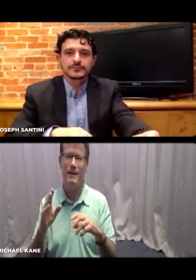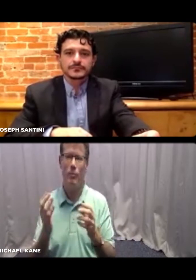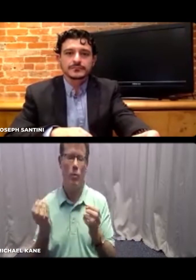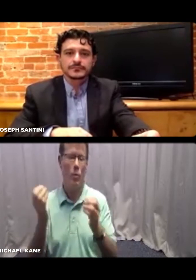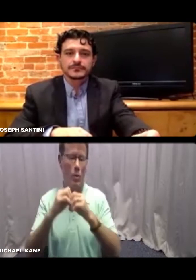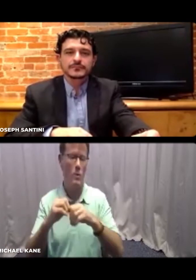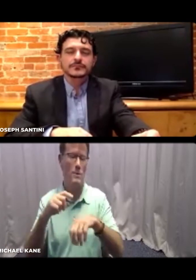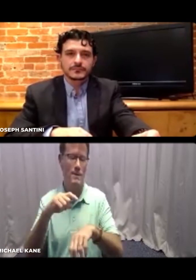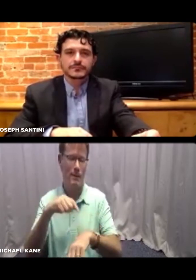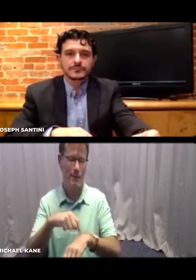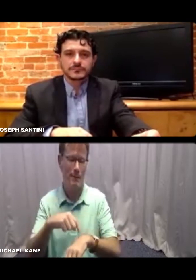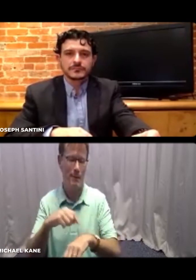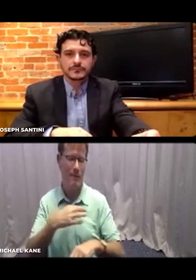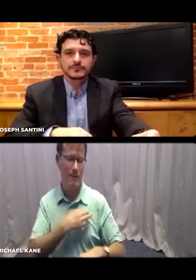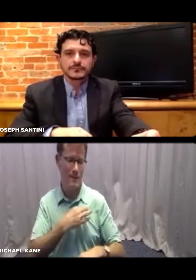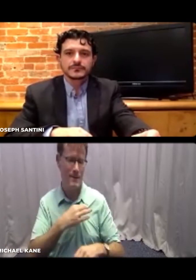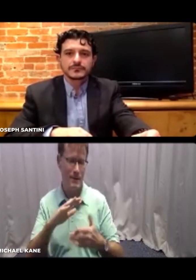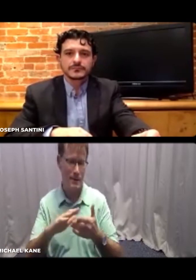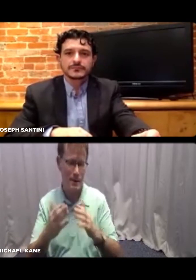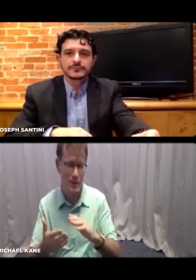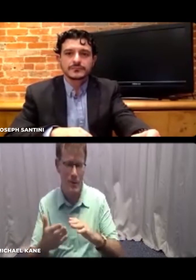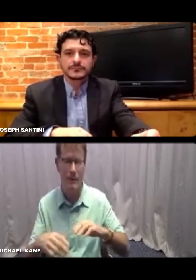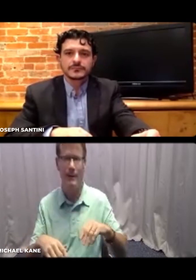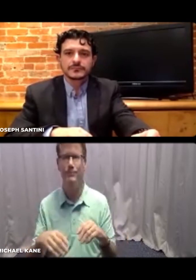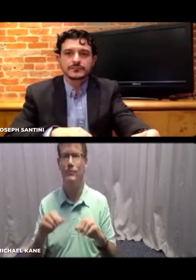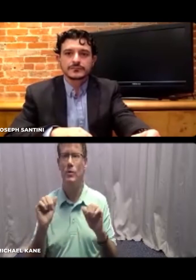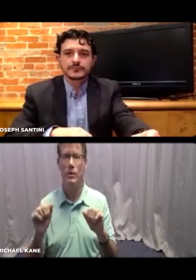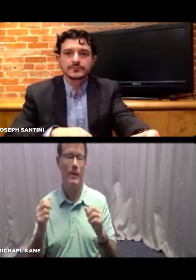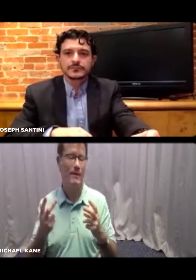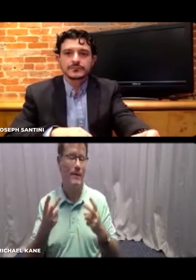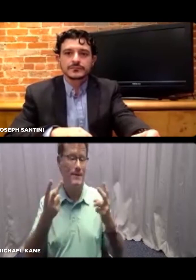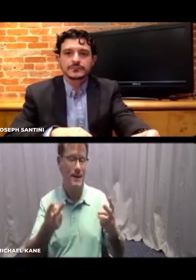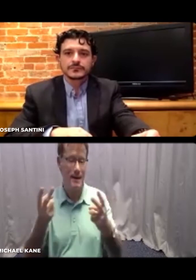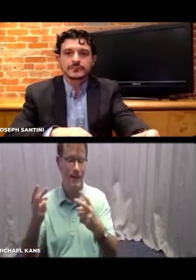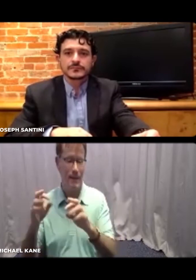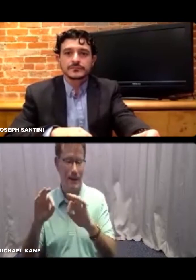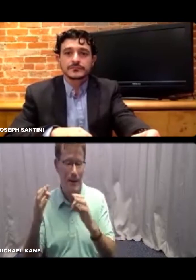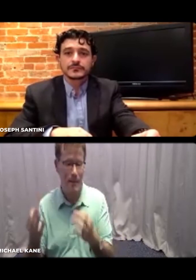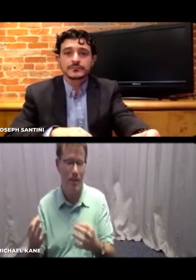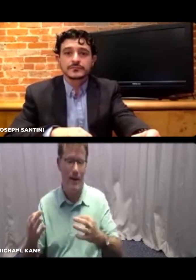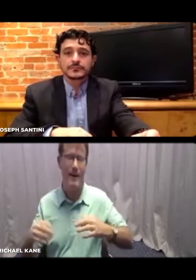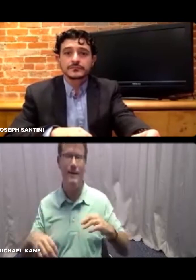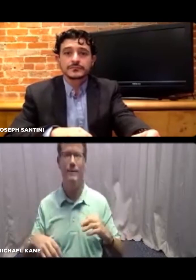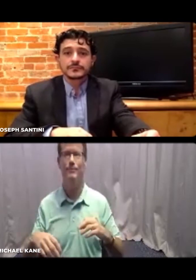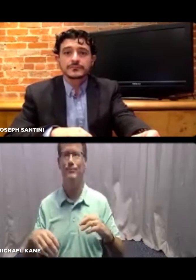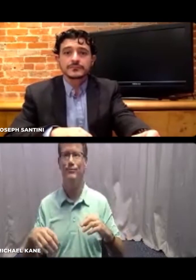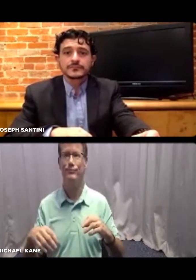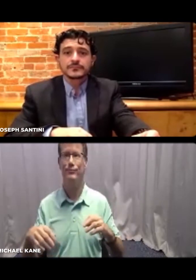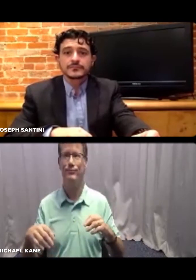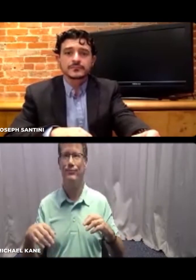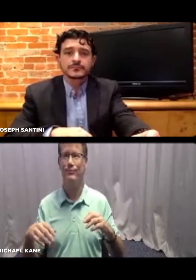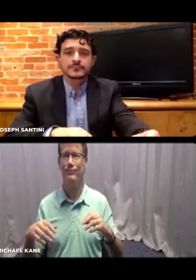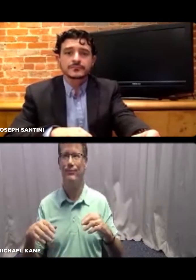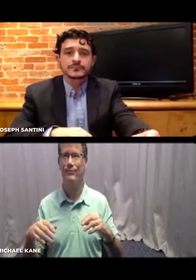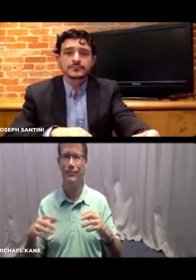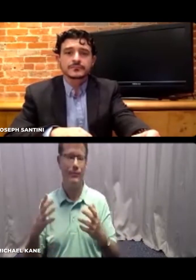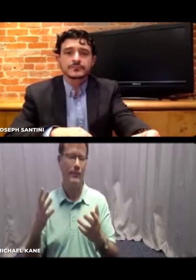time volunteering in their community. Maybe some want to go and visit family